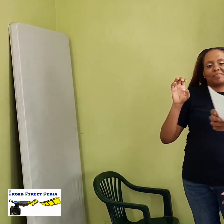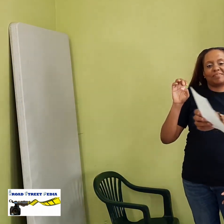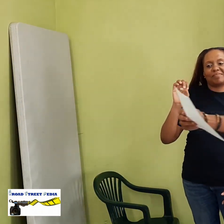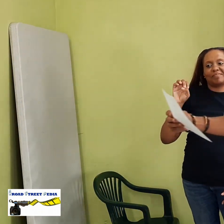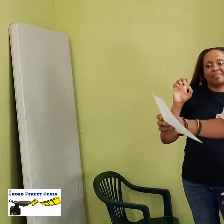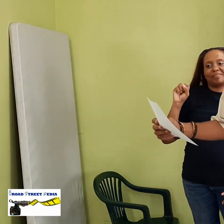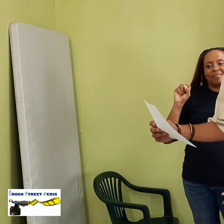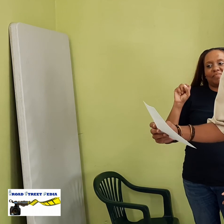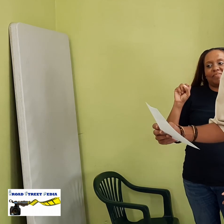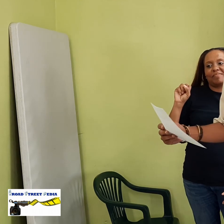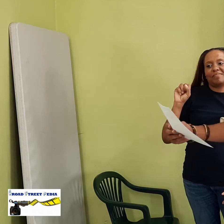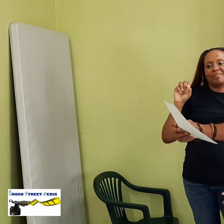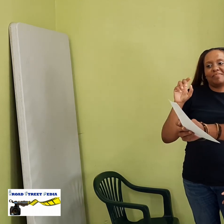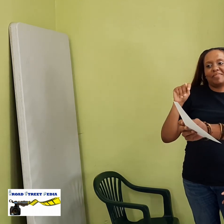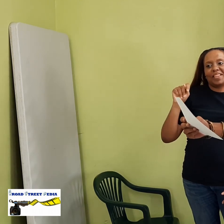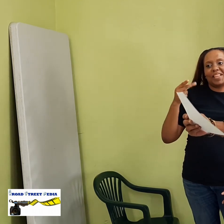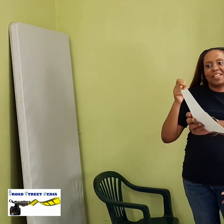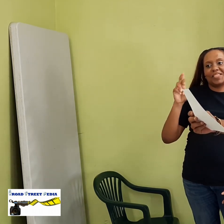Ethylene Smith.